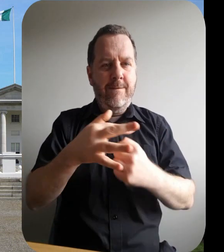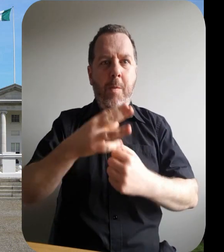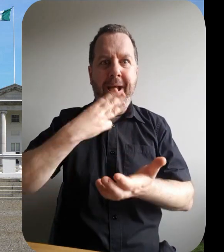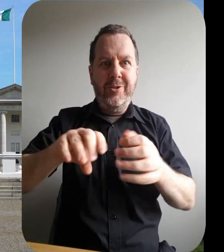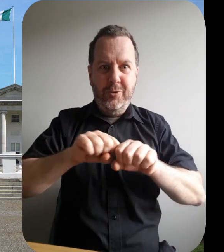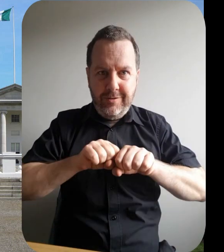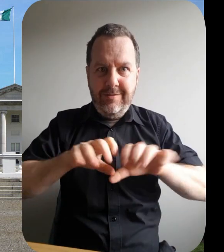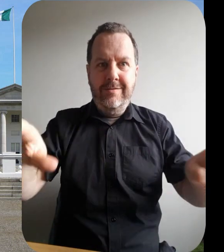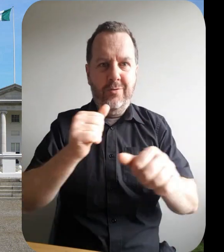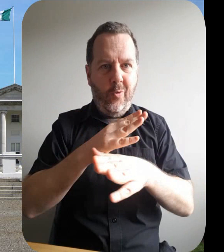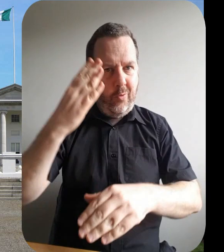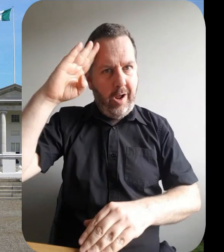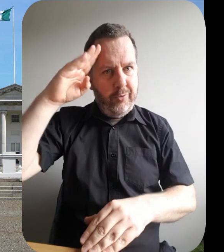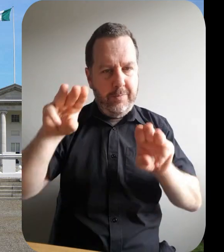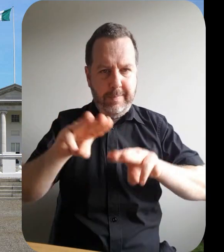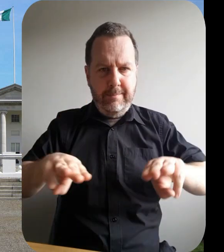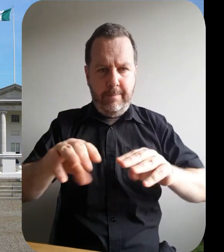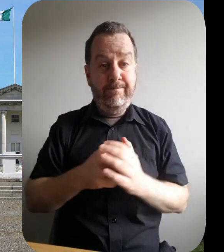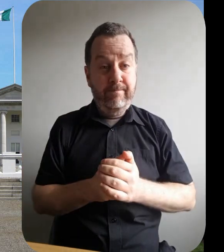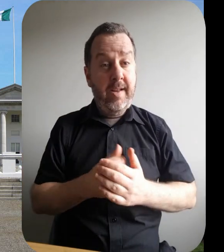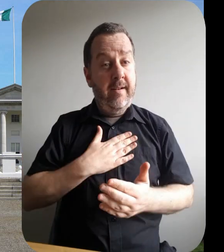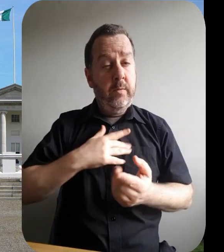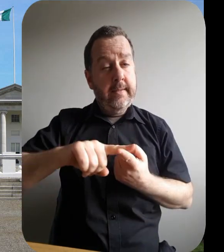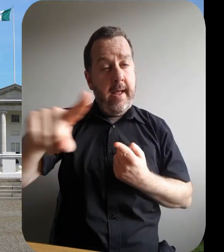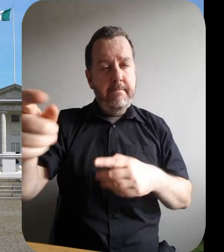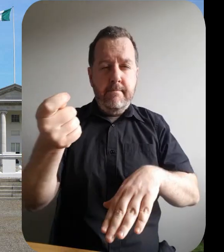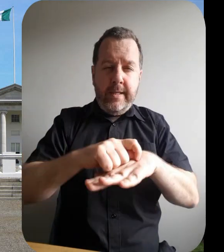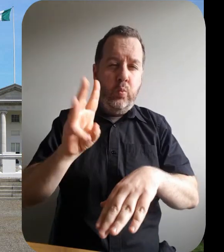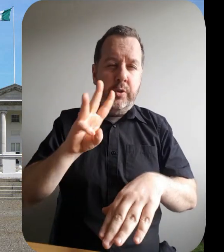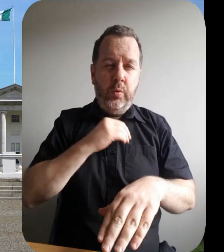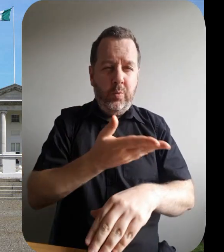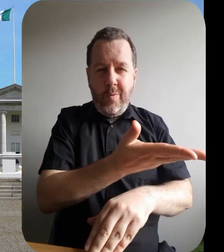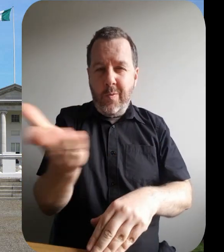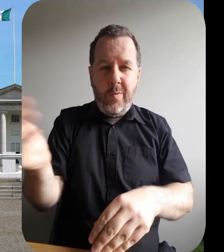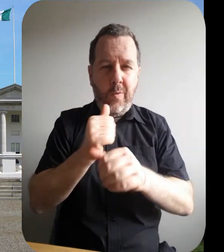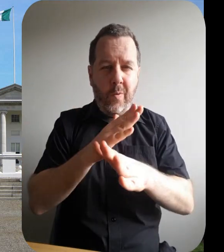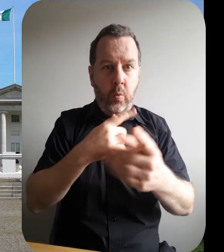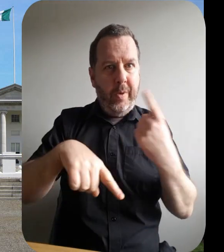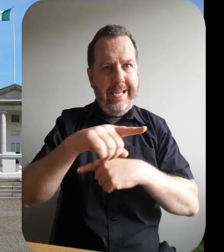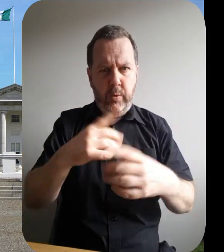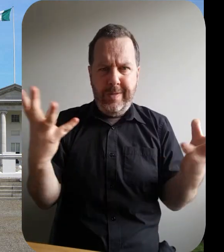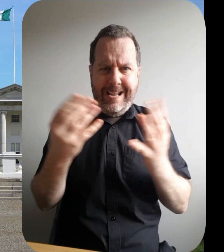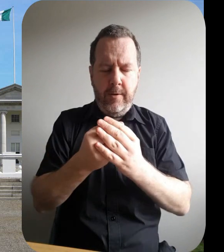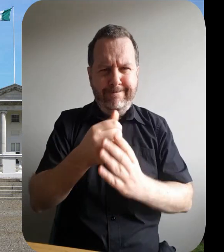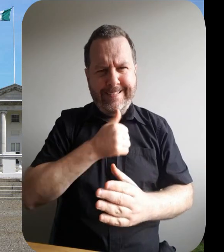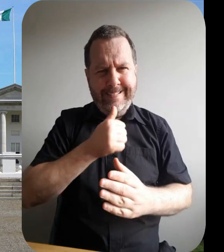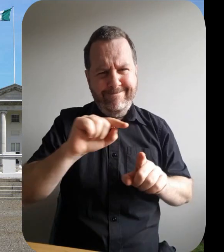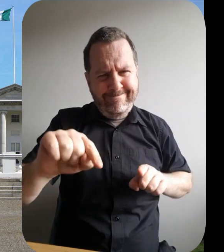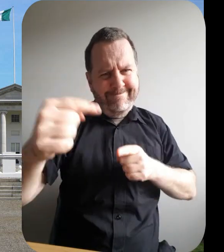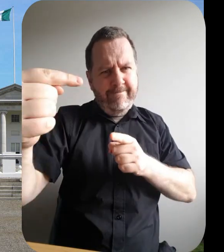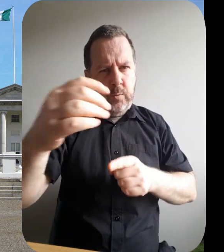citizens. May I send my best wishes to you all as we face together the challenge